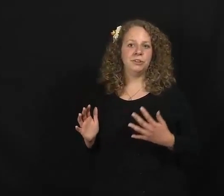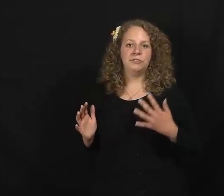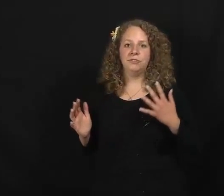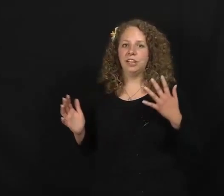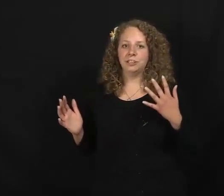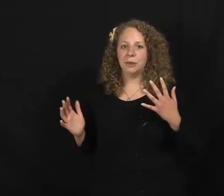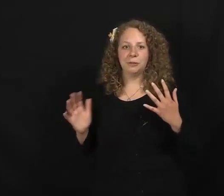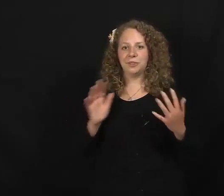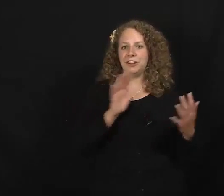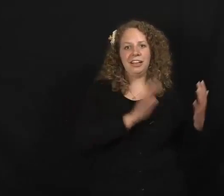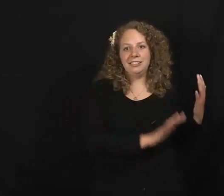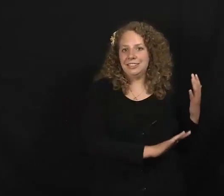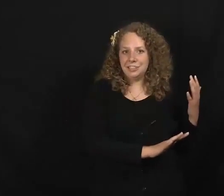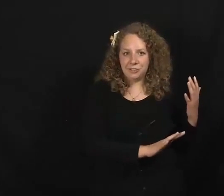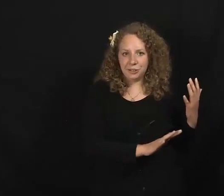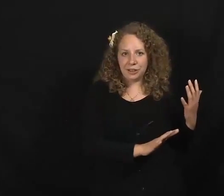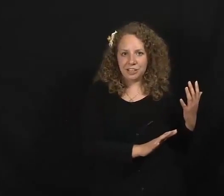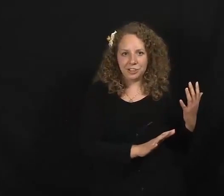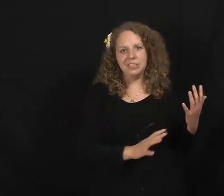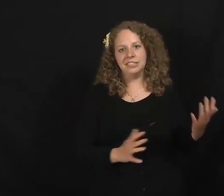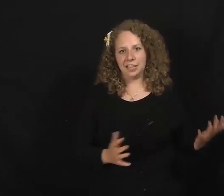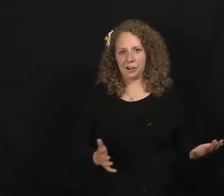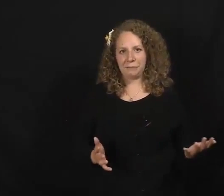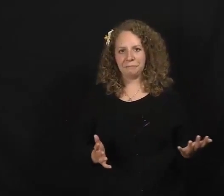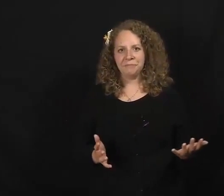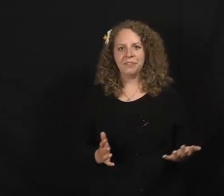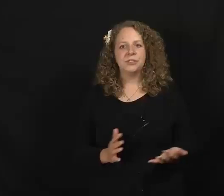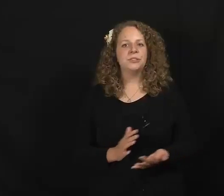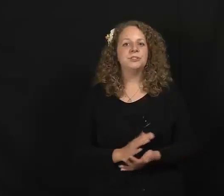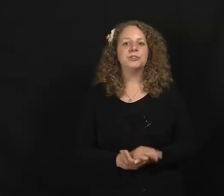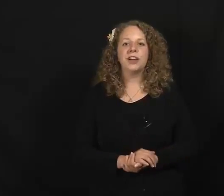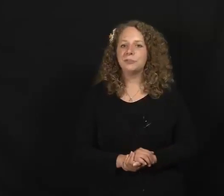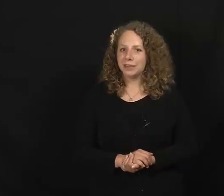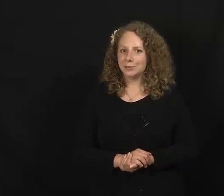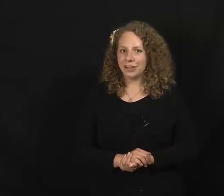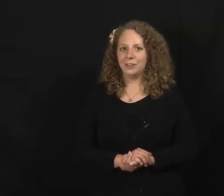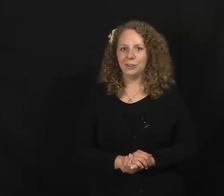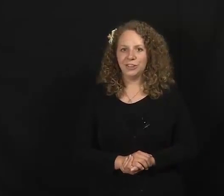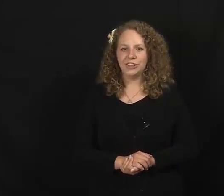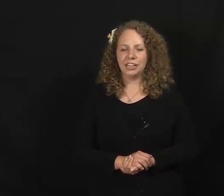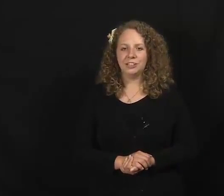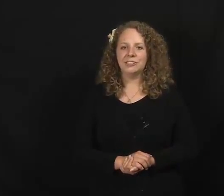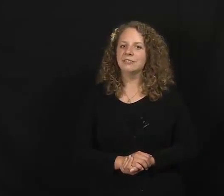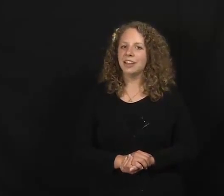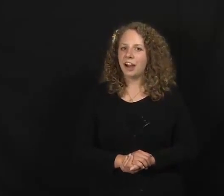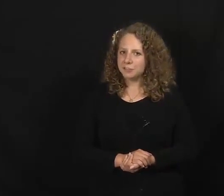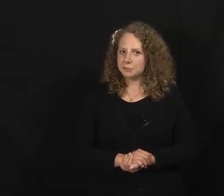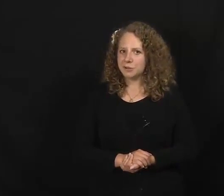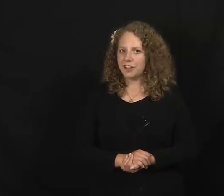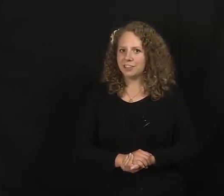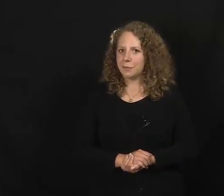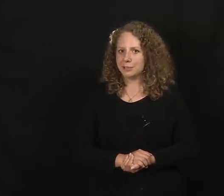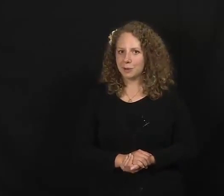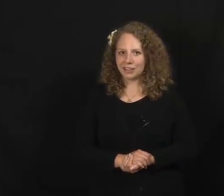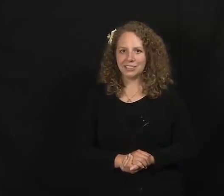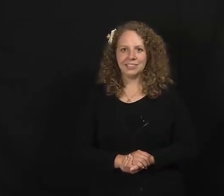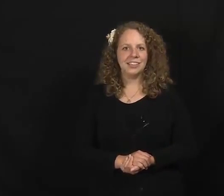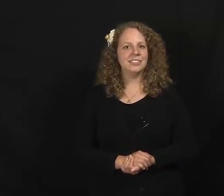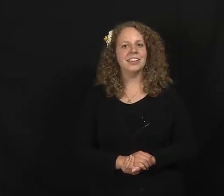people fingerspelling with their hands in a different location, etc. Though these are not the best way to learn the letters, they often provide the best practice, as life